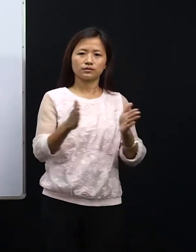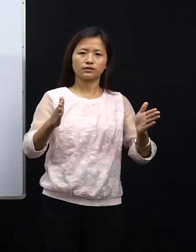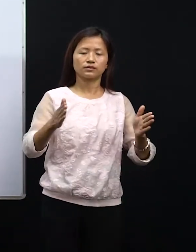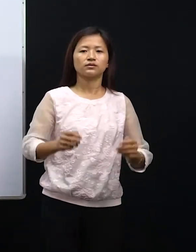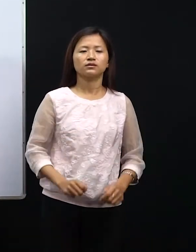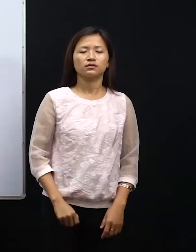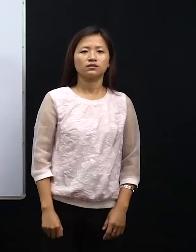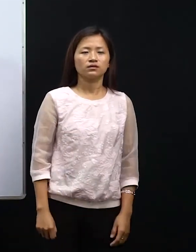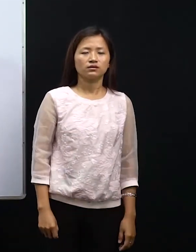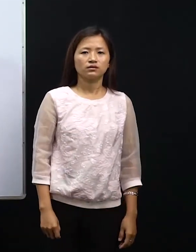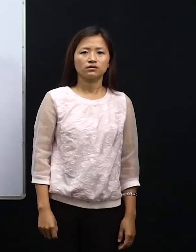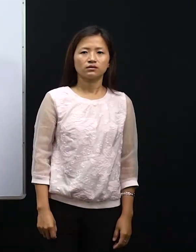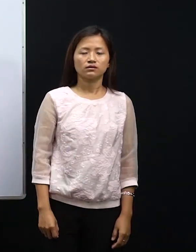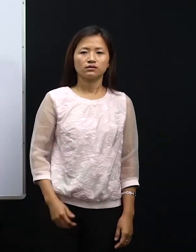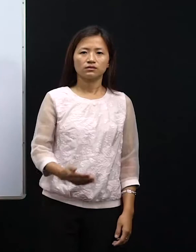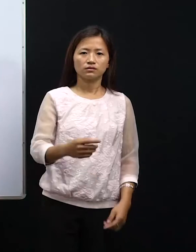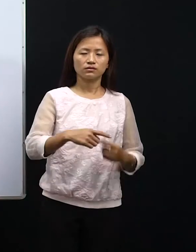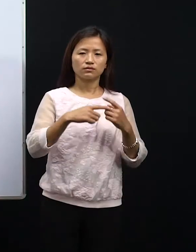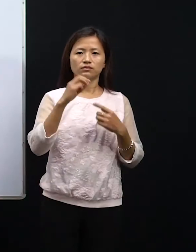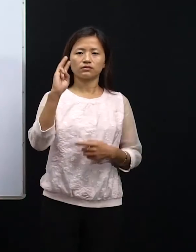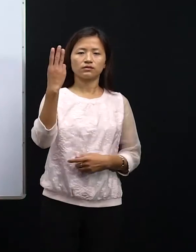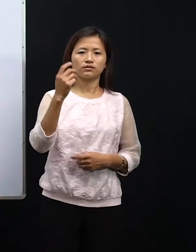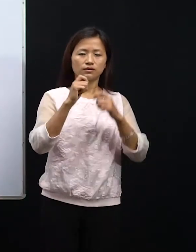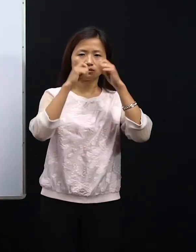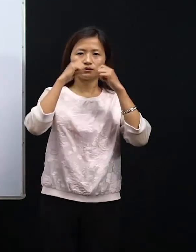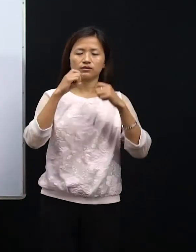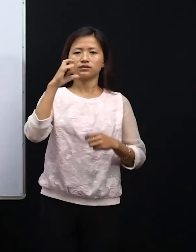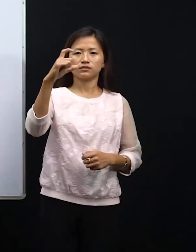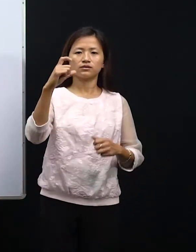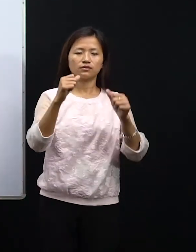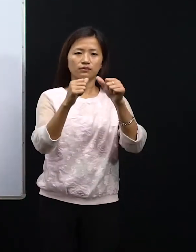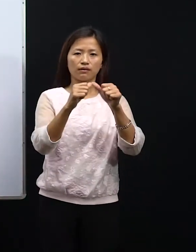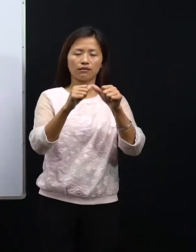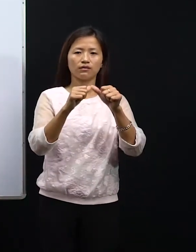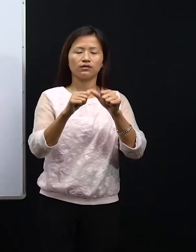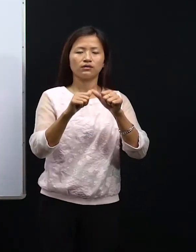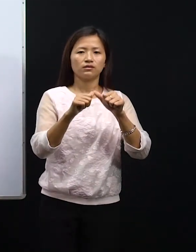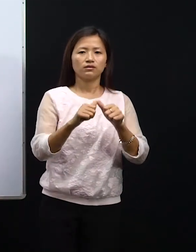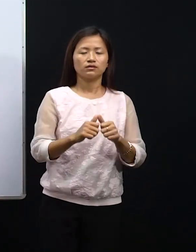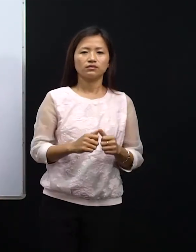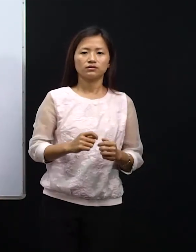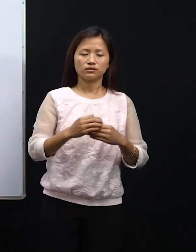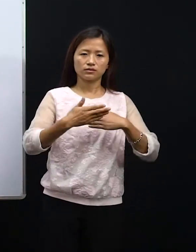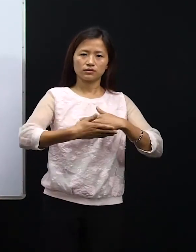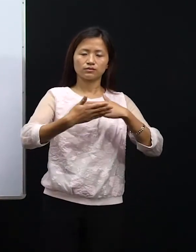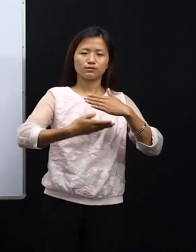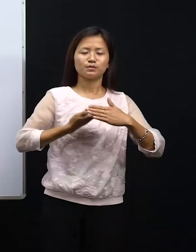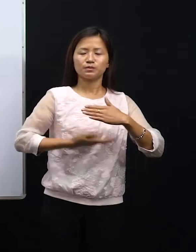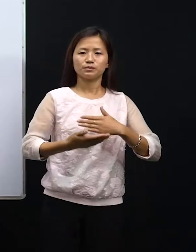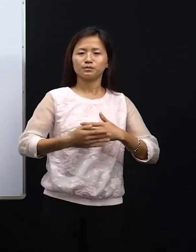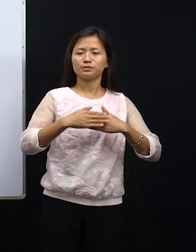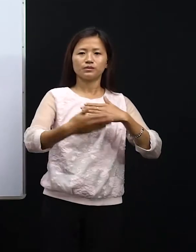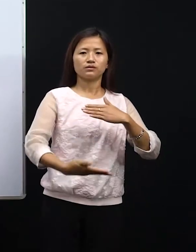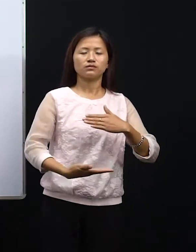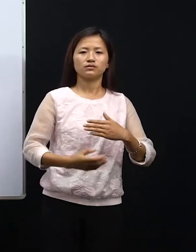separately. And in the third expression we have CA. So just below CA,